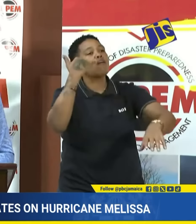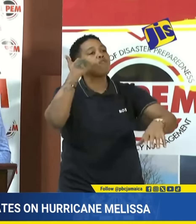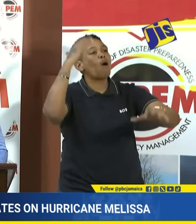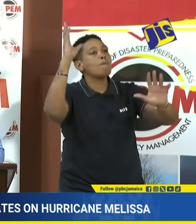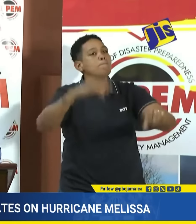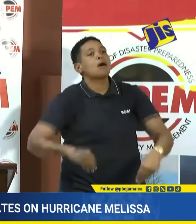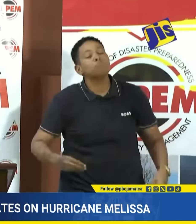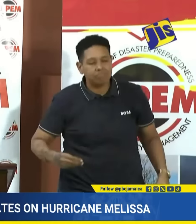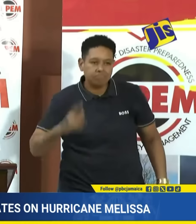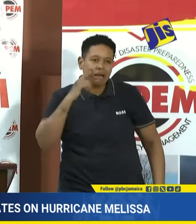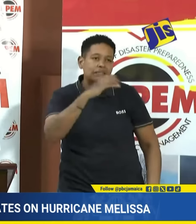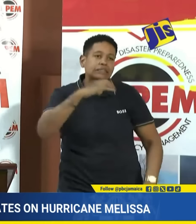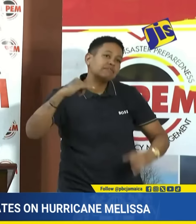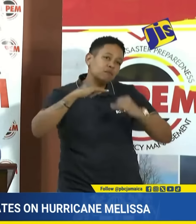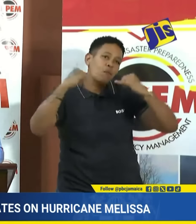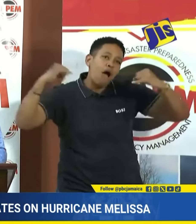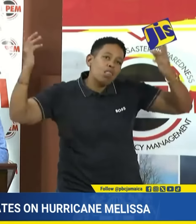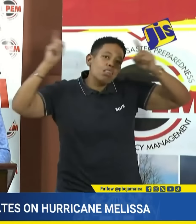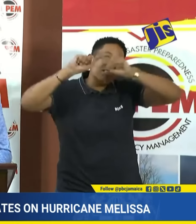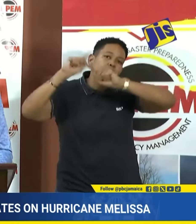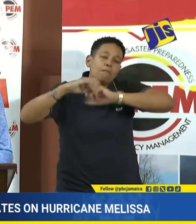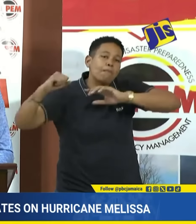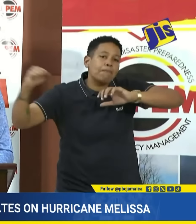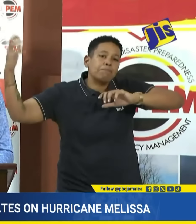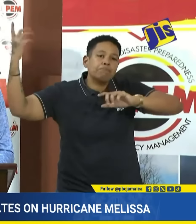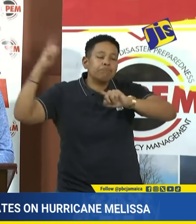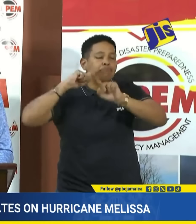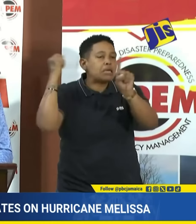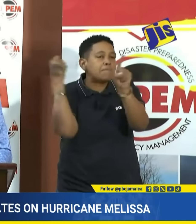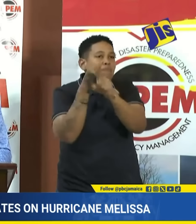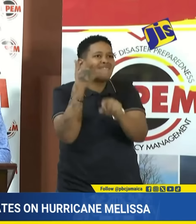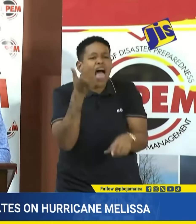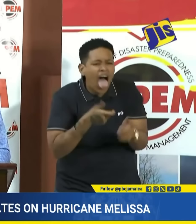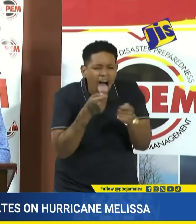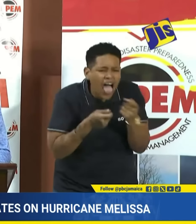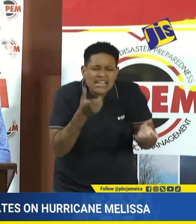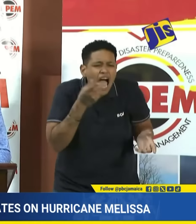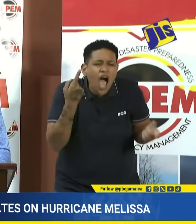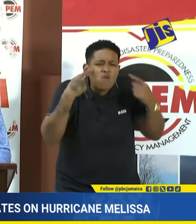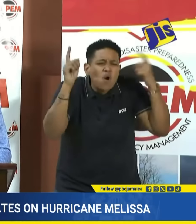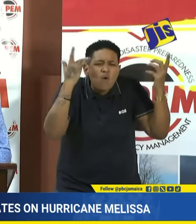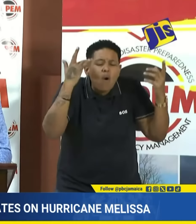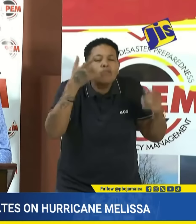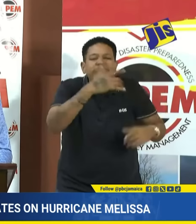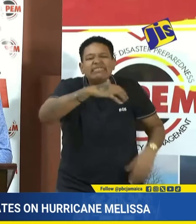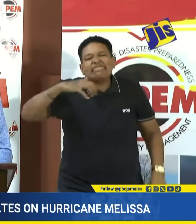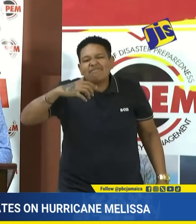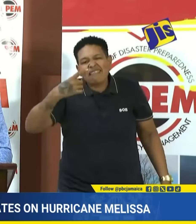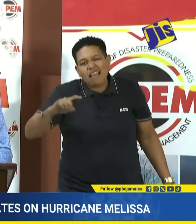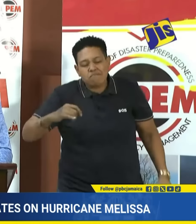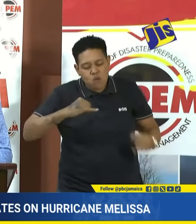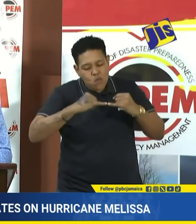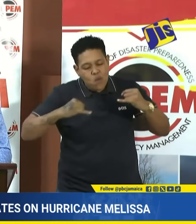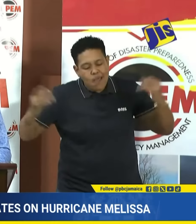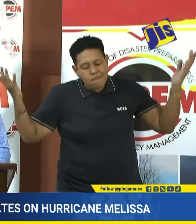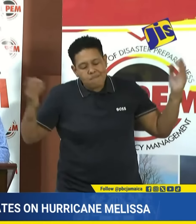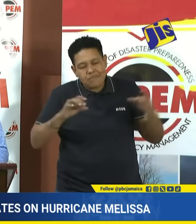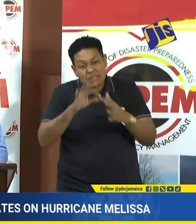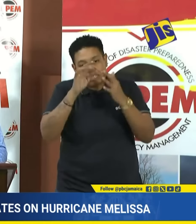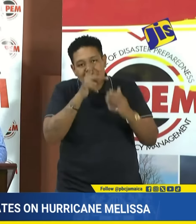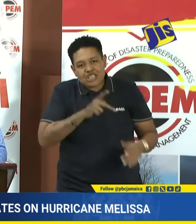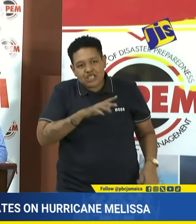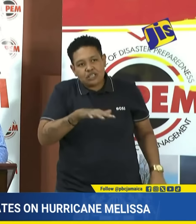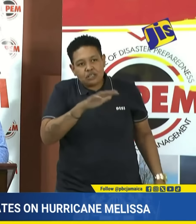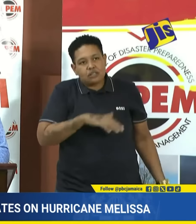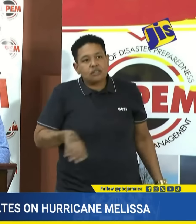vandalism was the cause of it. So it would have affected especially people using the phones in the corporate